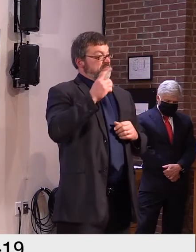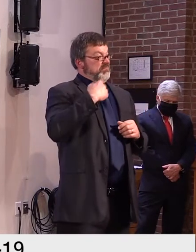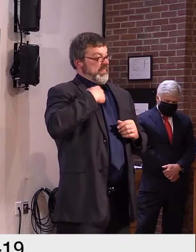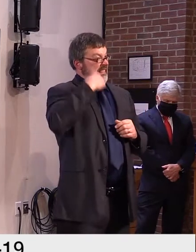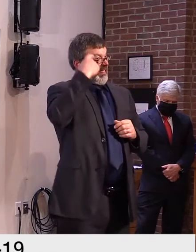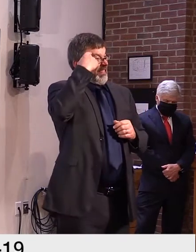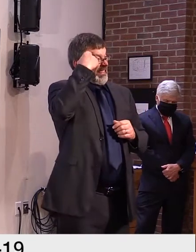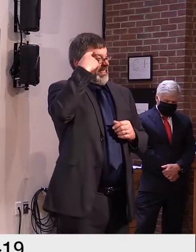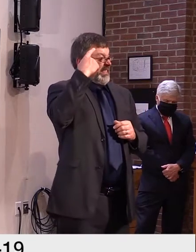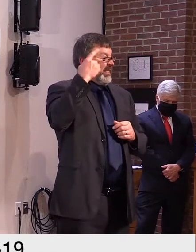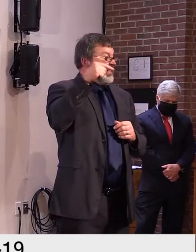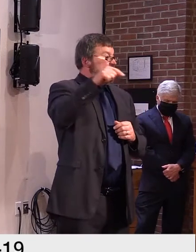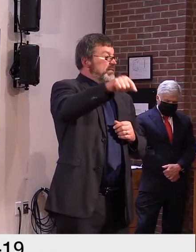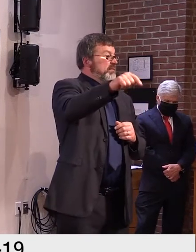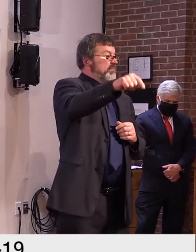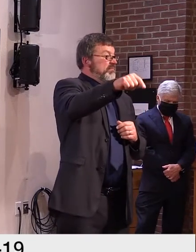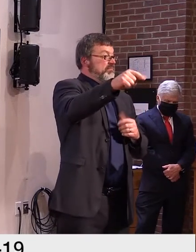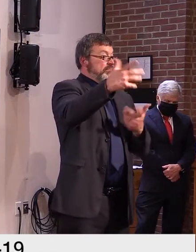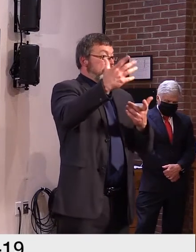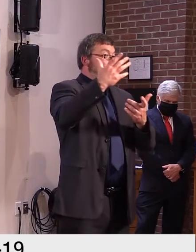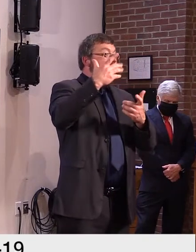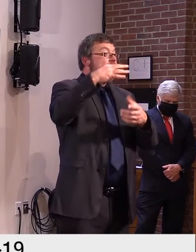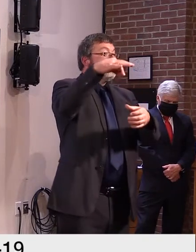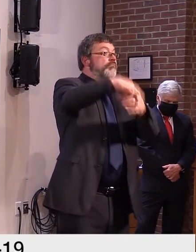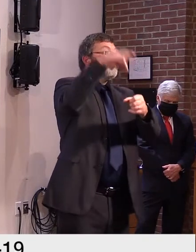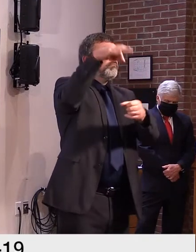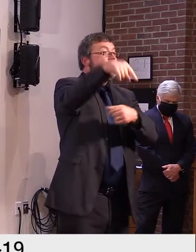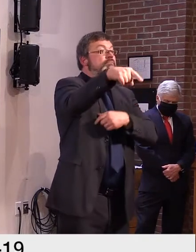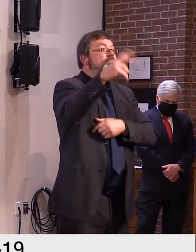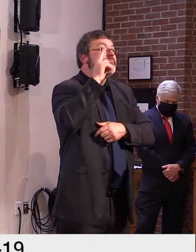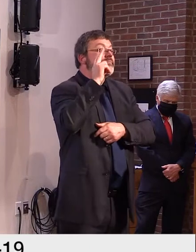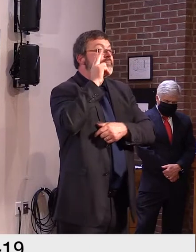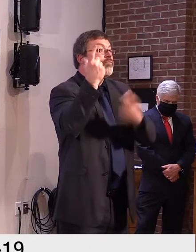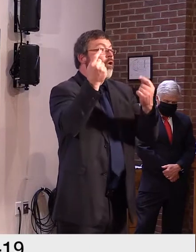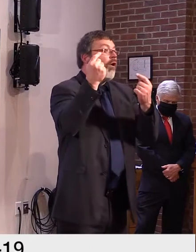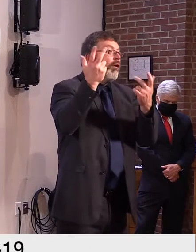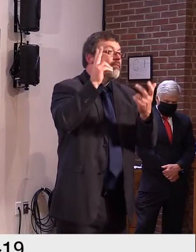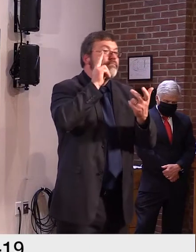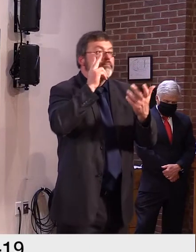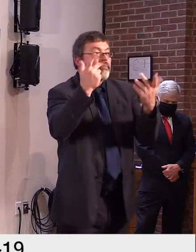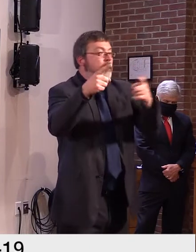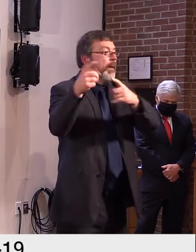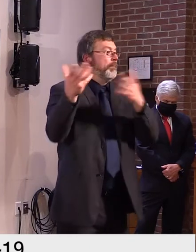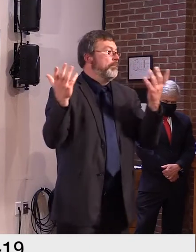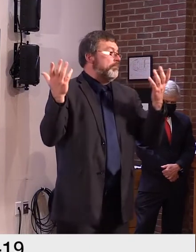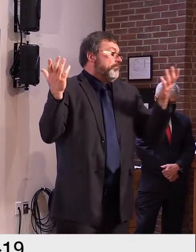in the end. But we are prepared that there could be an additional